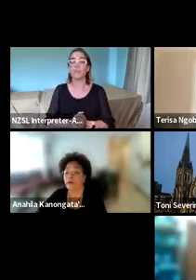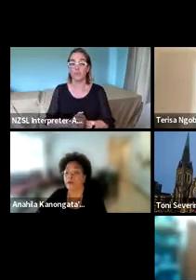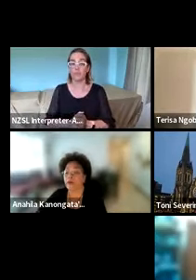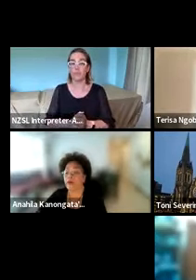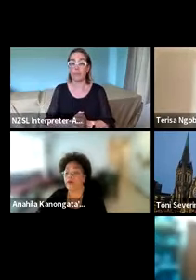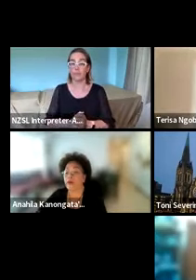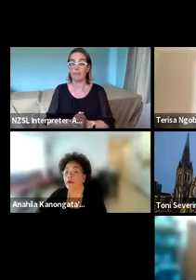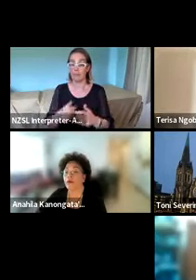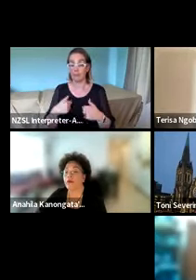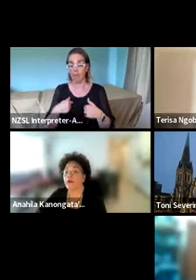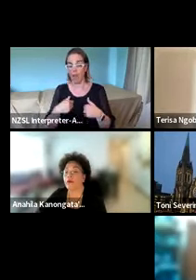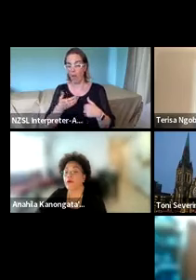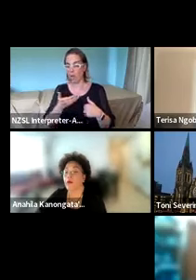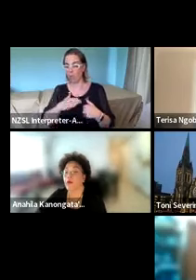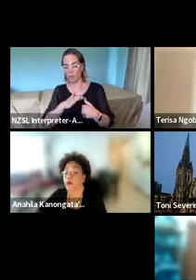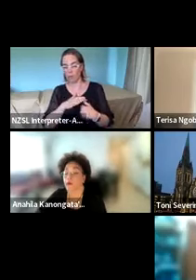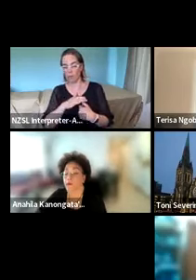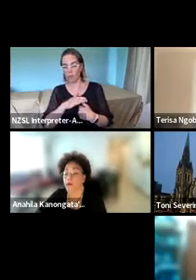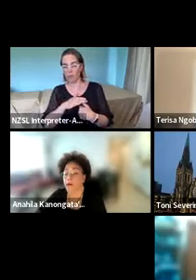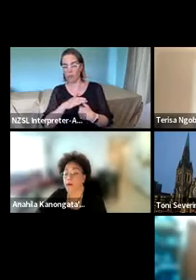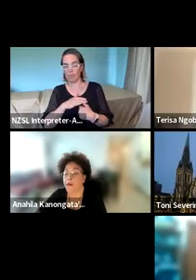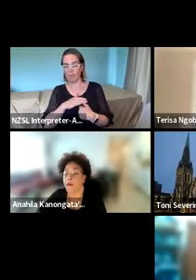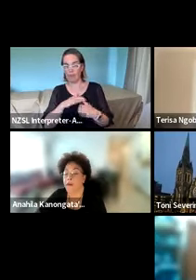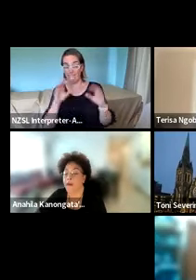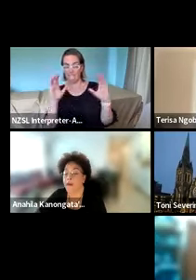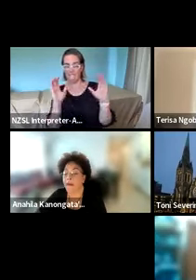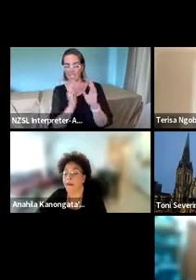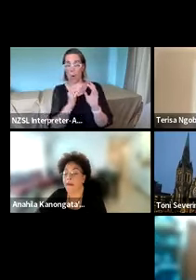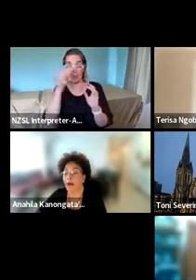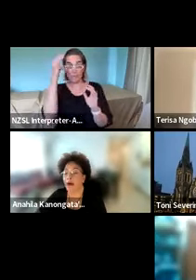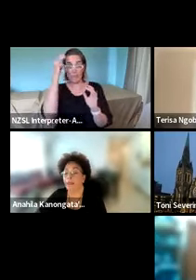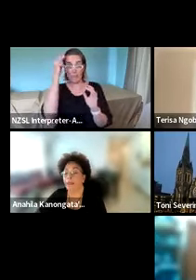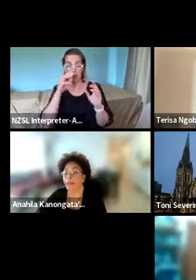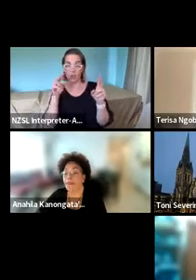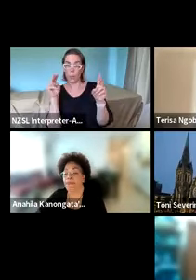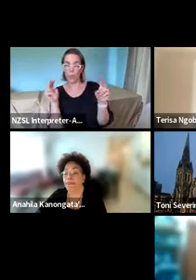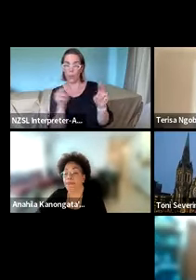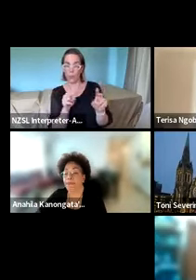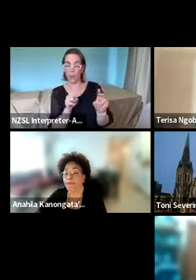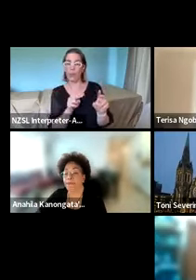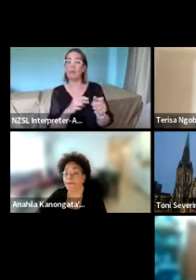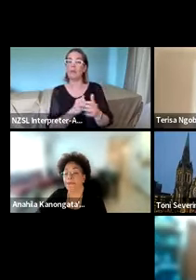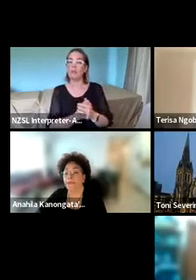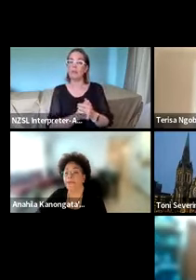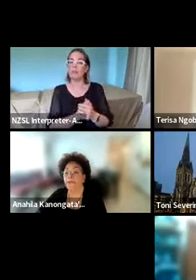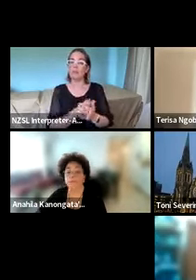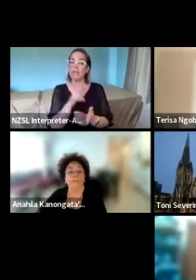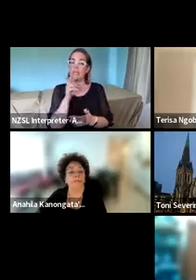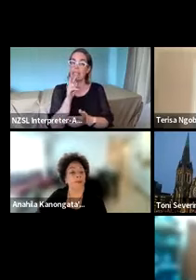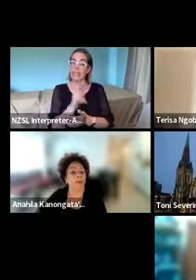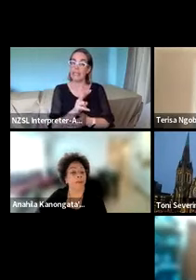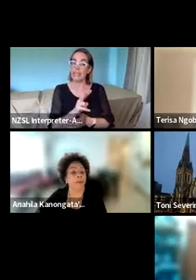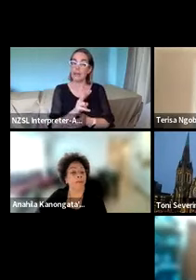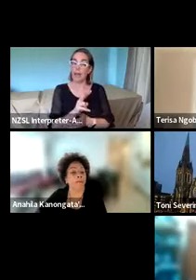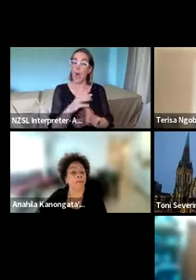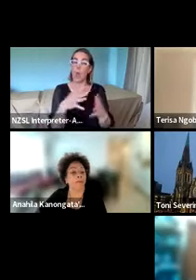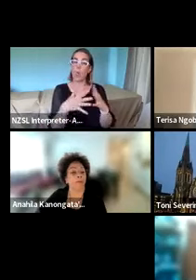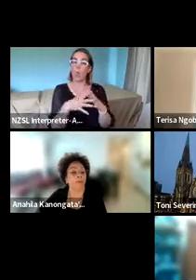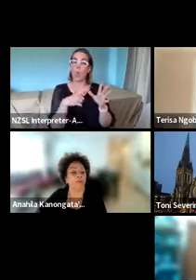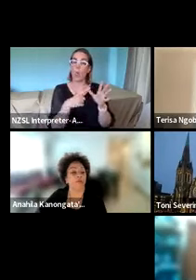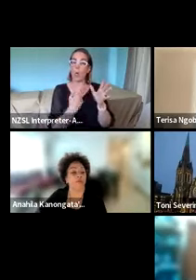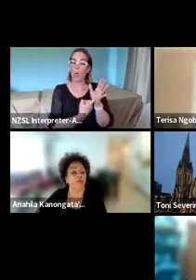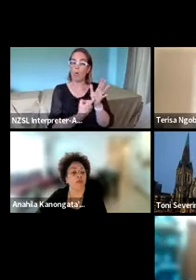draw people's attention, or members' attention rather, to the submission made by Warren Forster. I